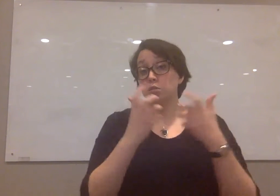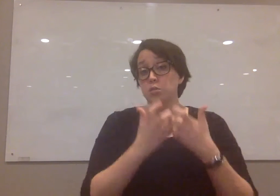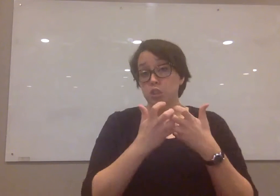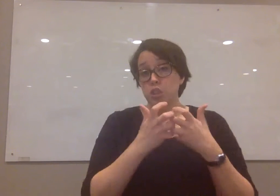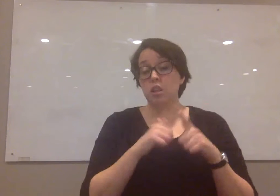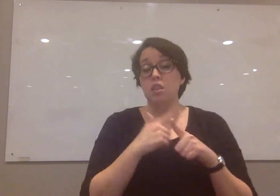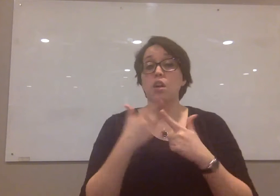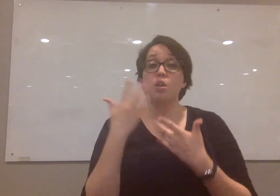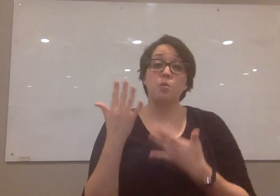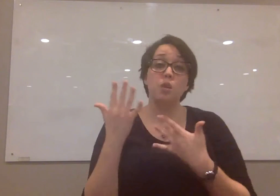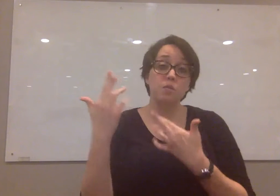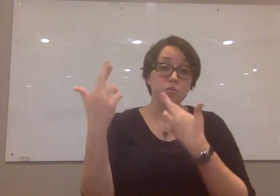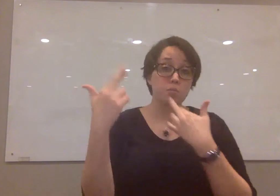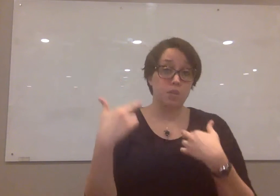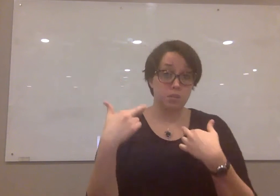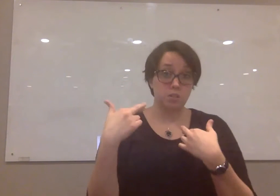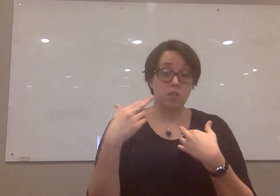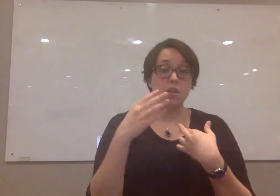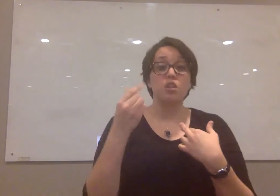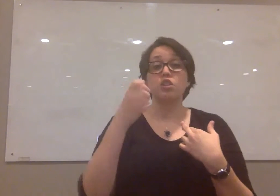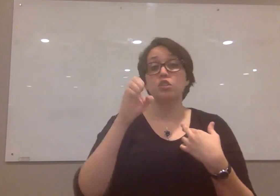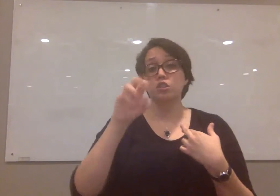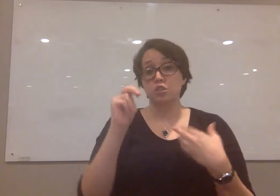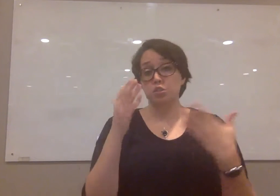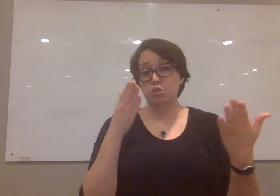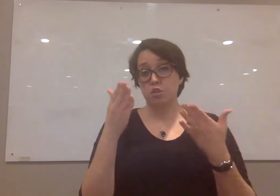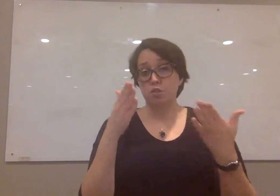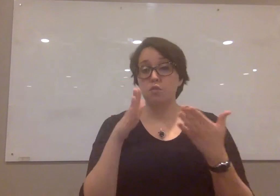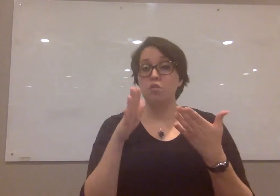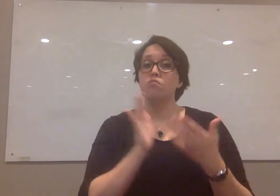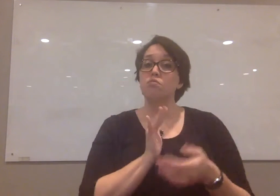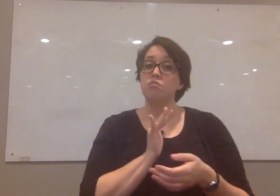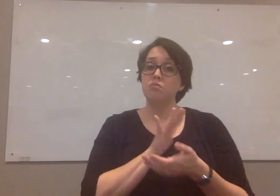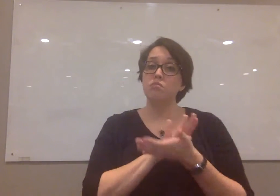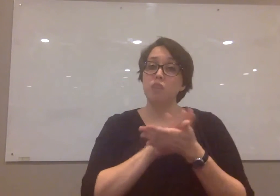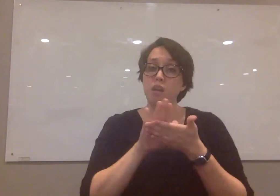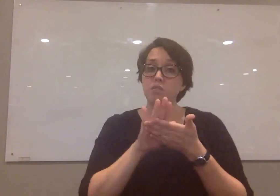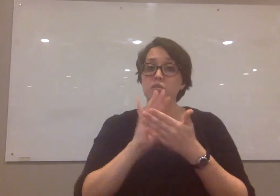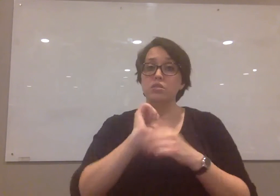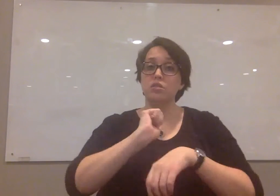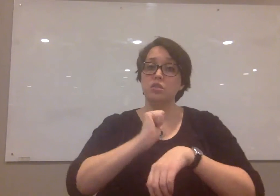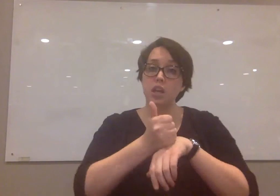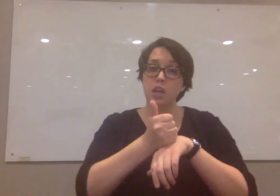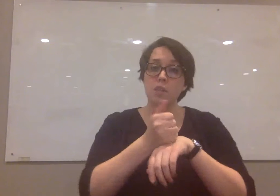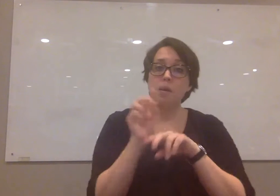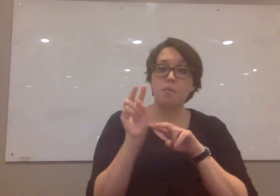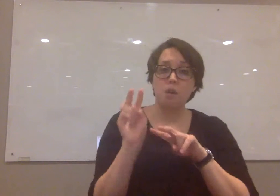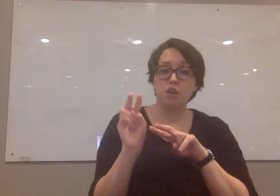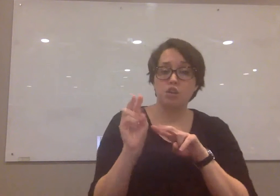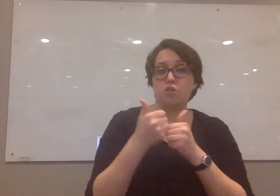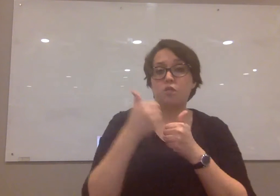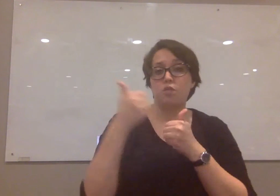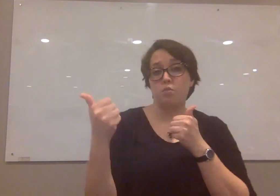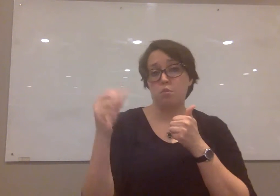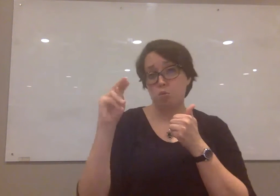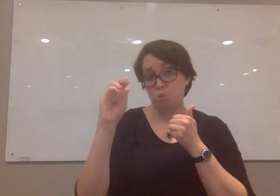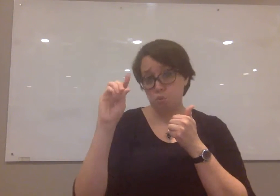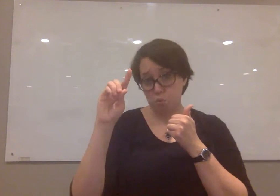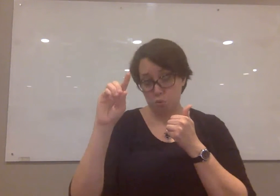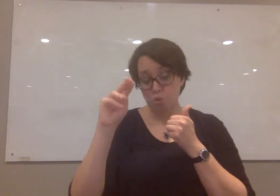under the covers, GenServer is being very nice to us, and it's actually setting up a monitor of the remote node and of the remote